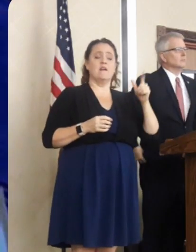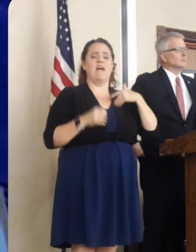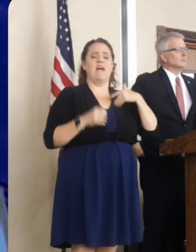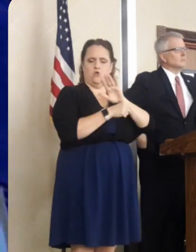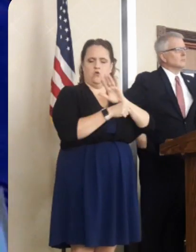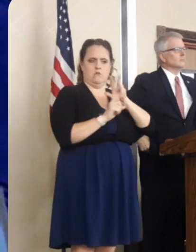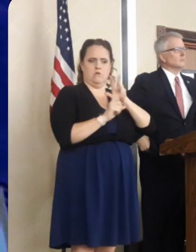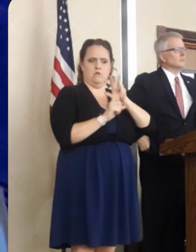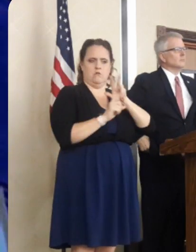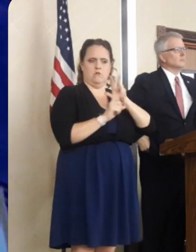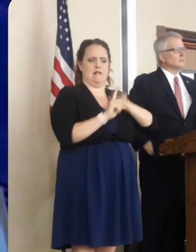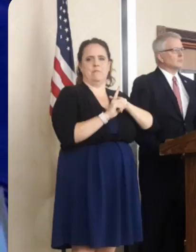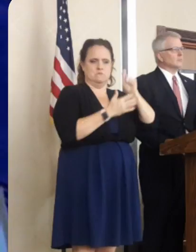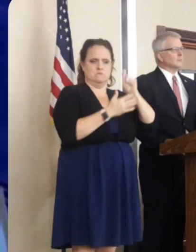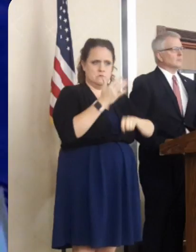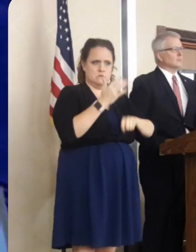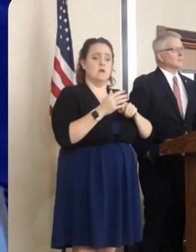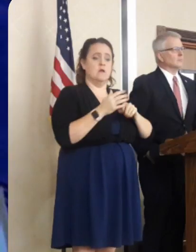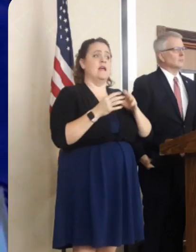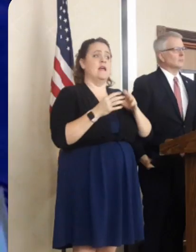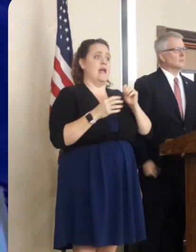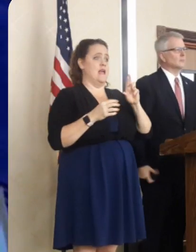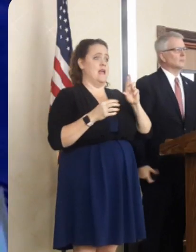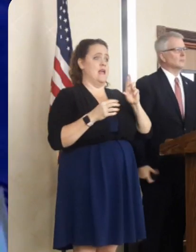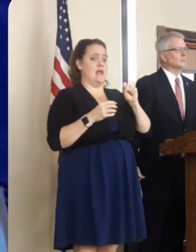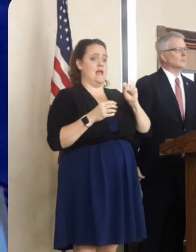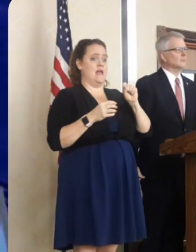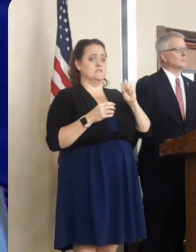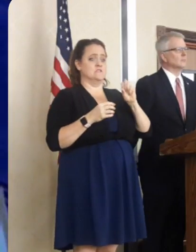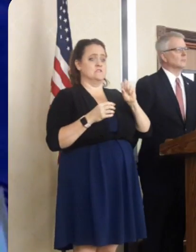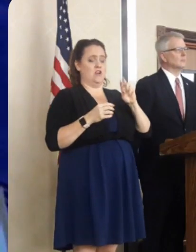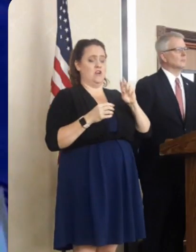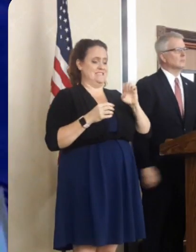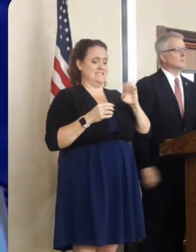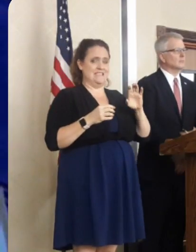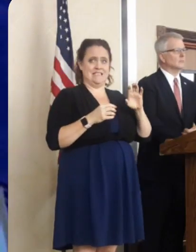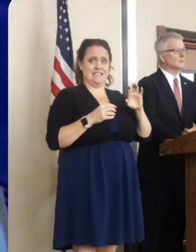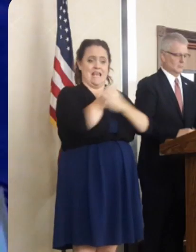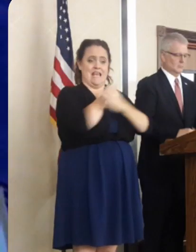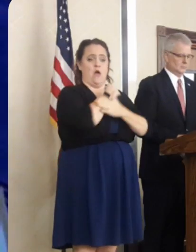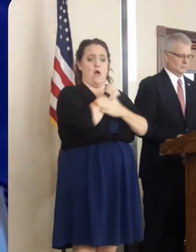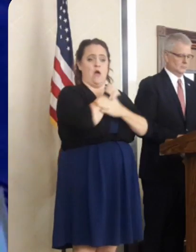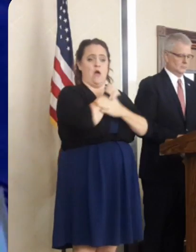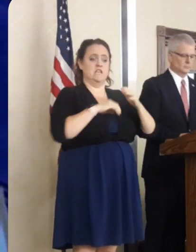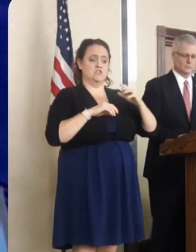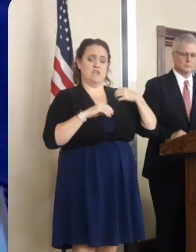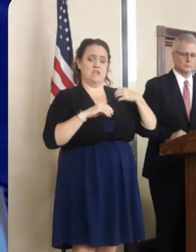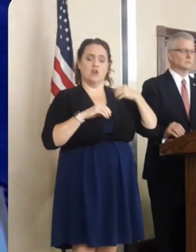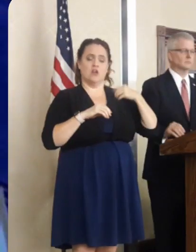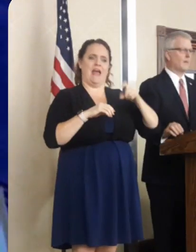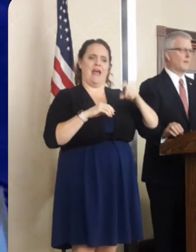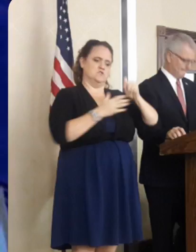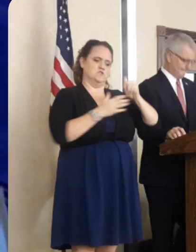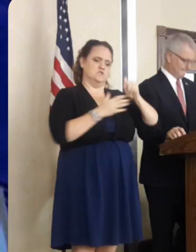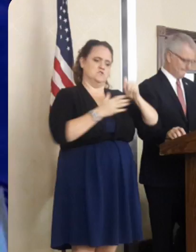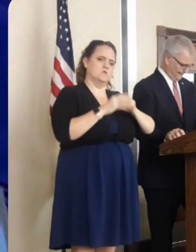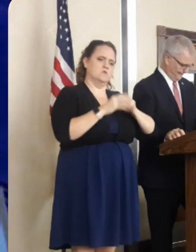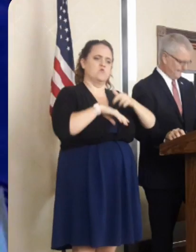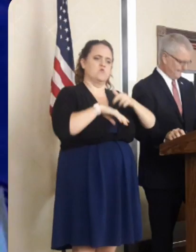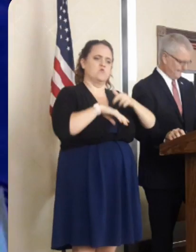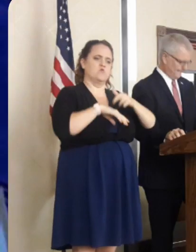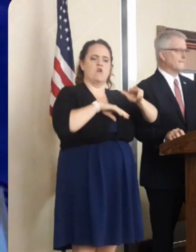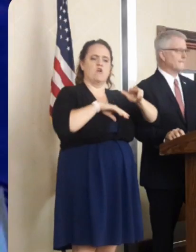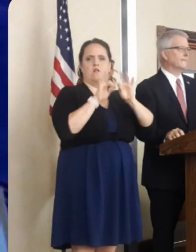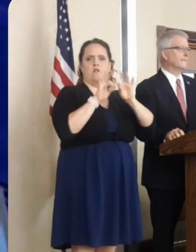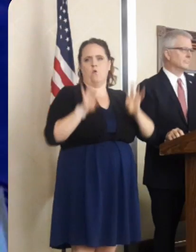separately, an SREC member or a county chair has to do a referral form so that we can have that information to make evaluations.